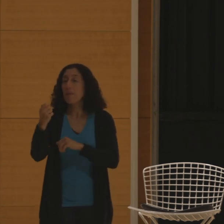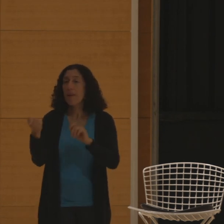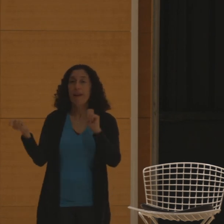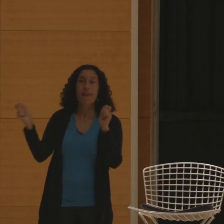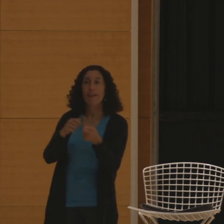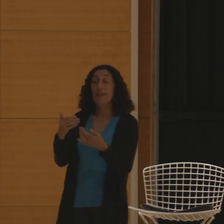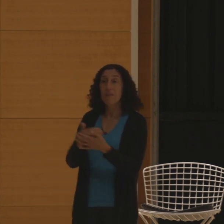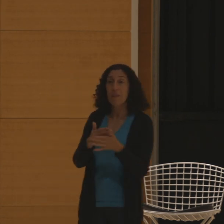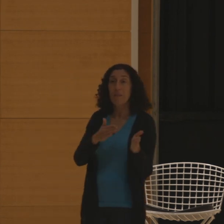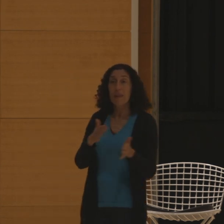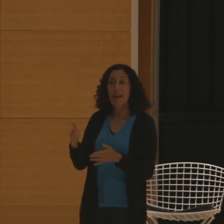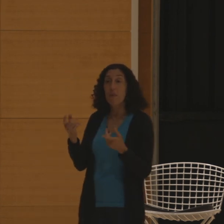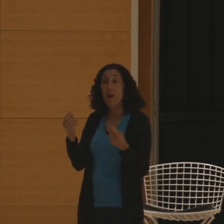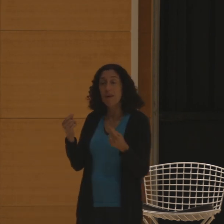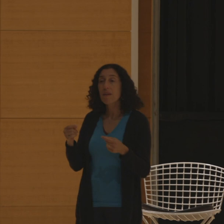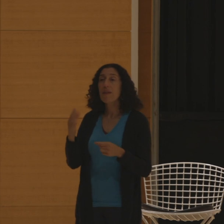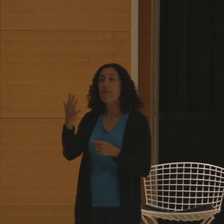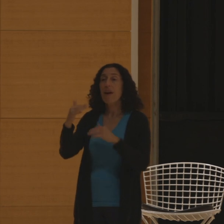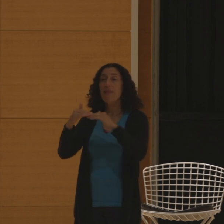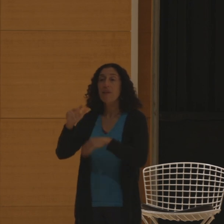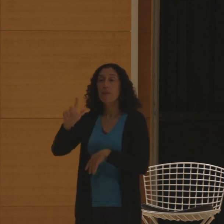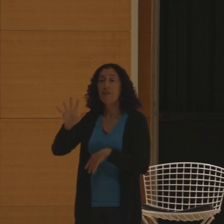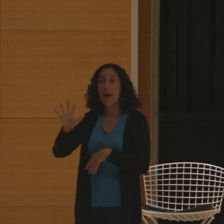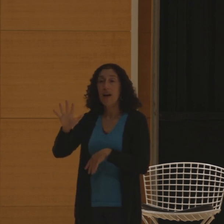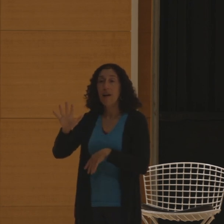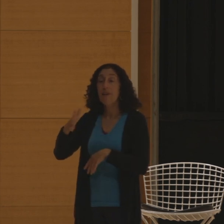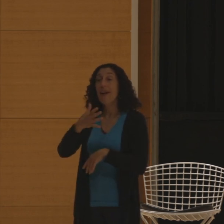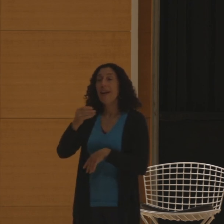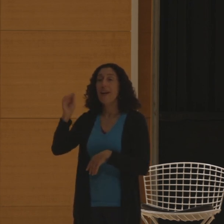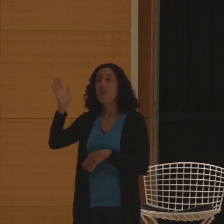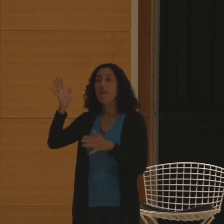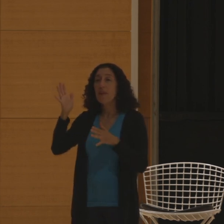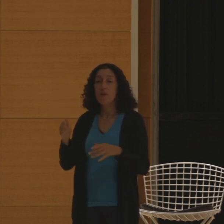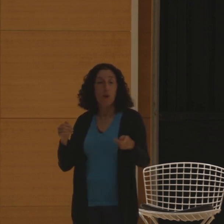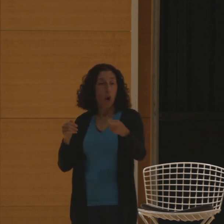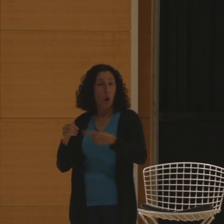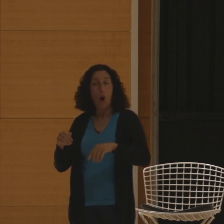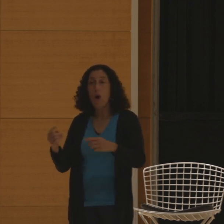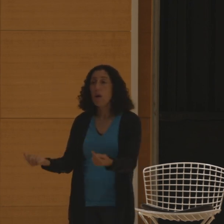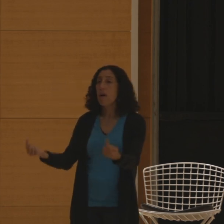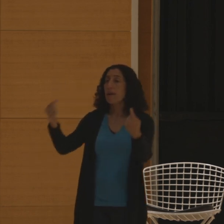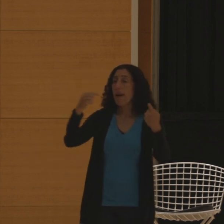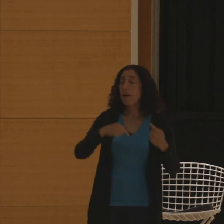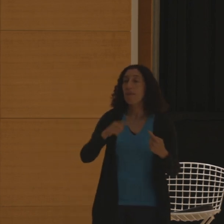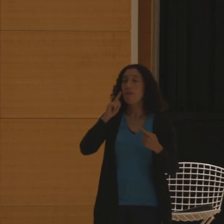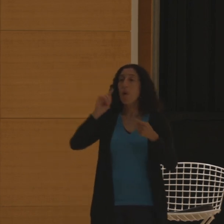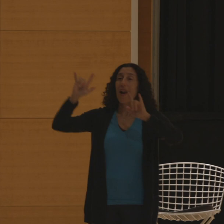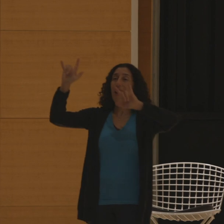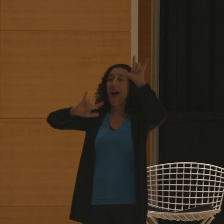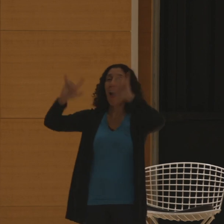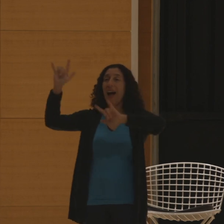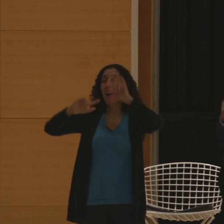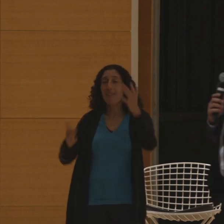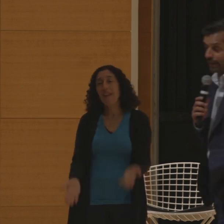to invite the 5 under 35 and their presenters on the stage so you guys can, you know, give them some love. Let's give